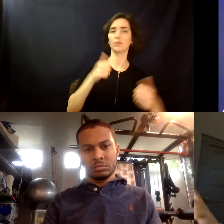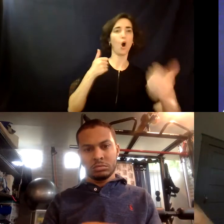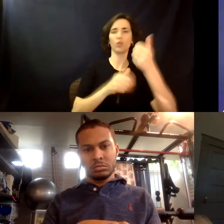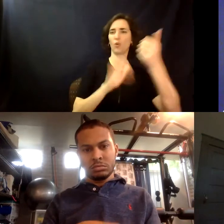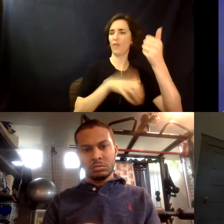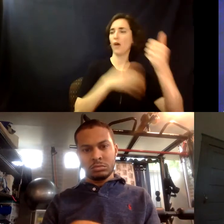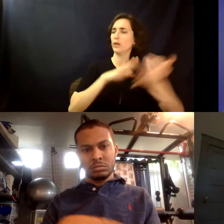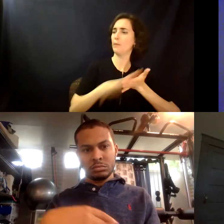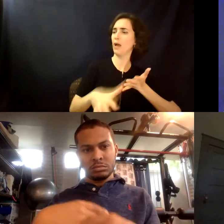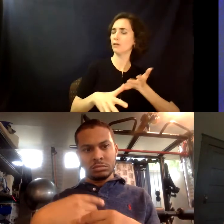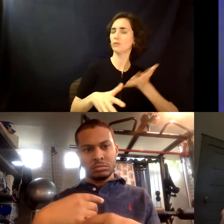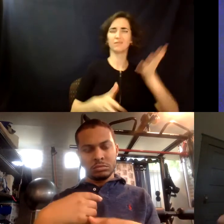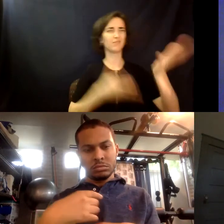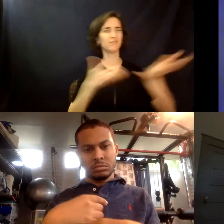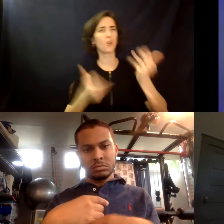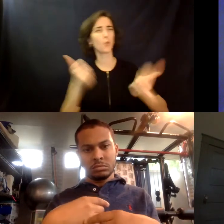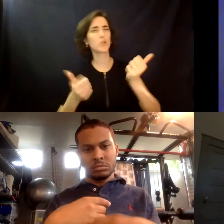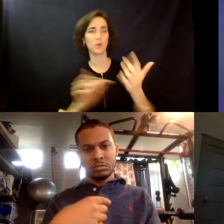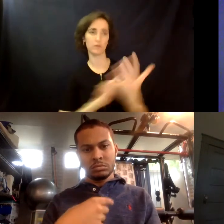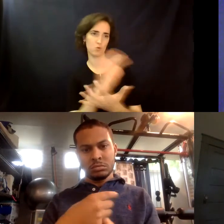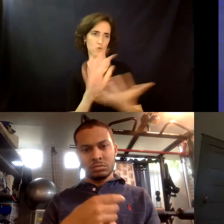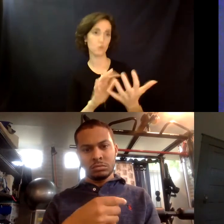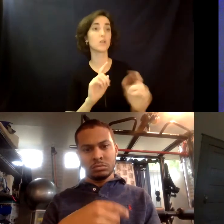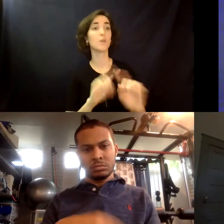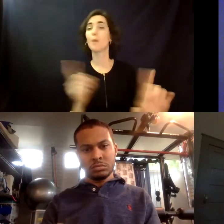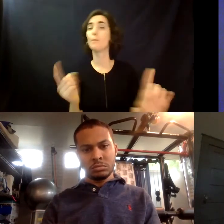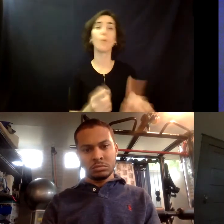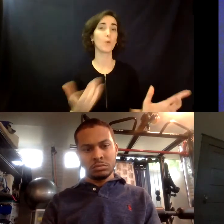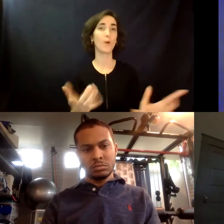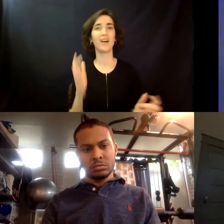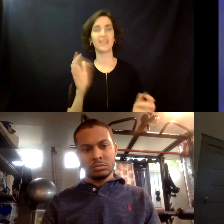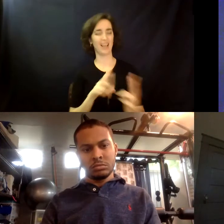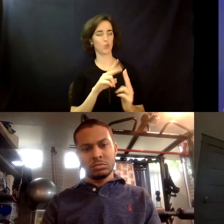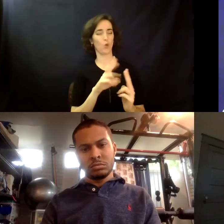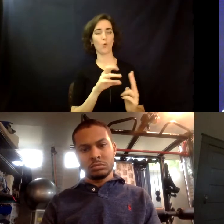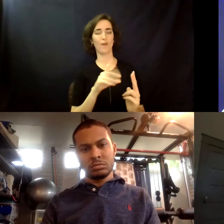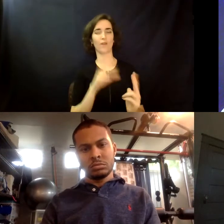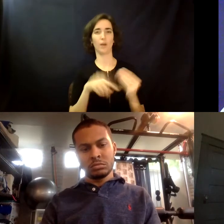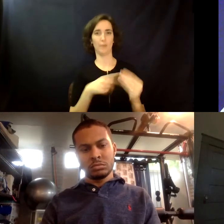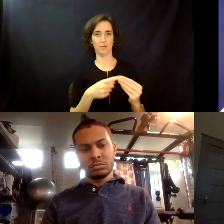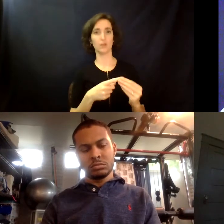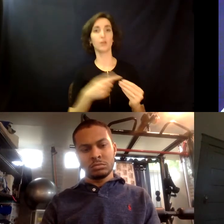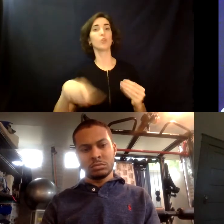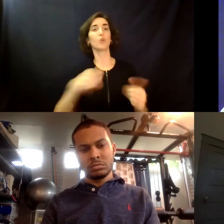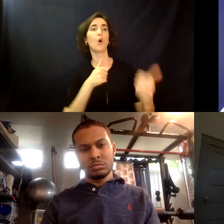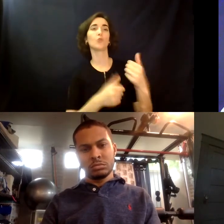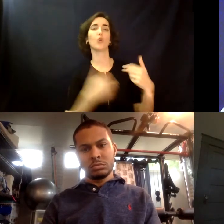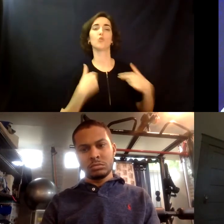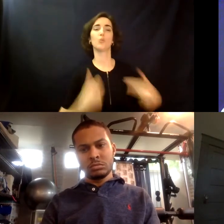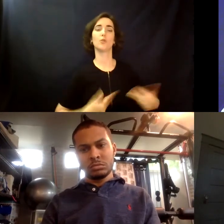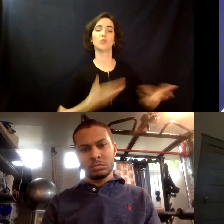so forth. But just for clarification's sake, those would be the waivers that I was referring to, the ones that are administered through your human services